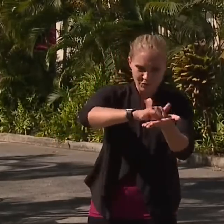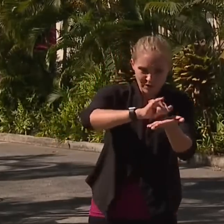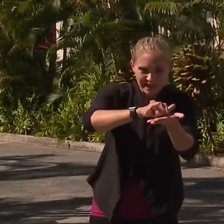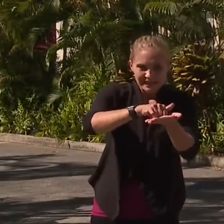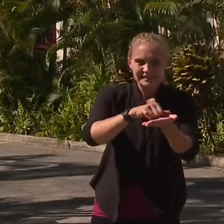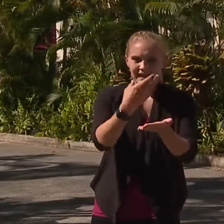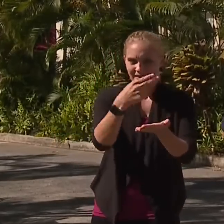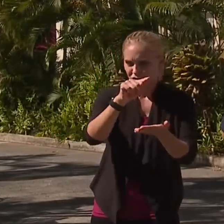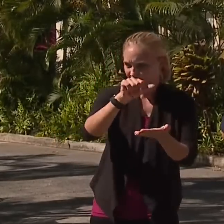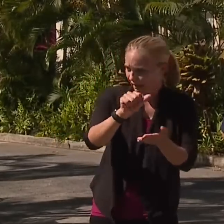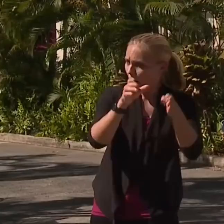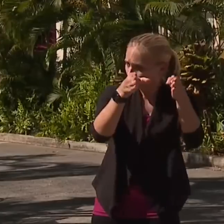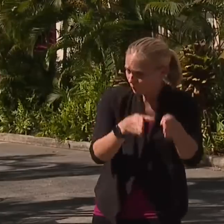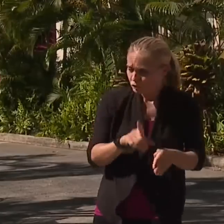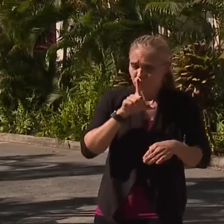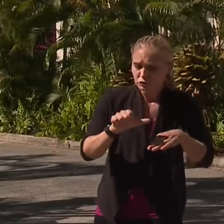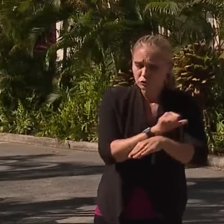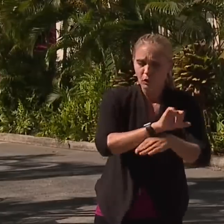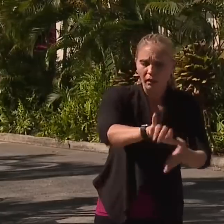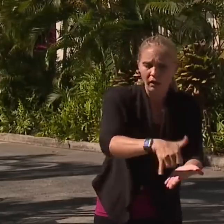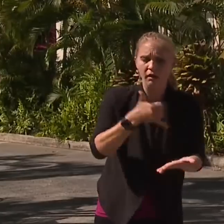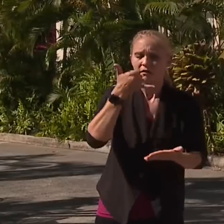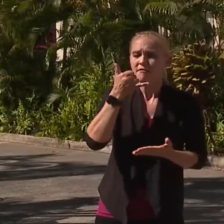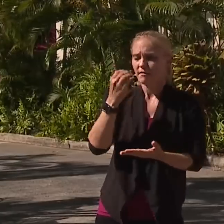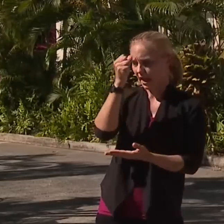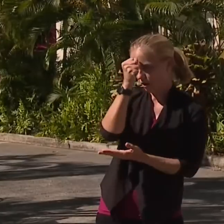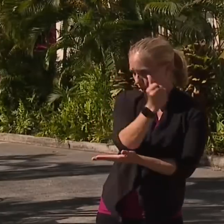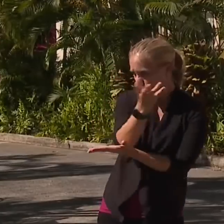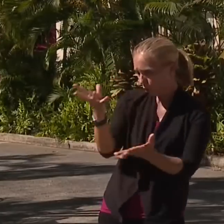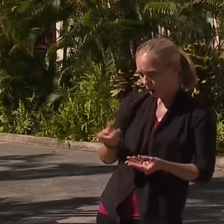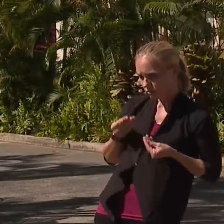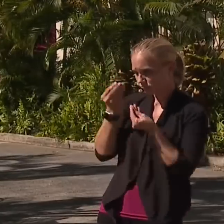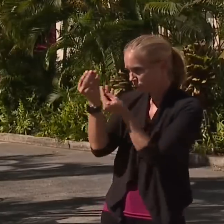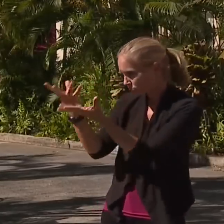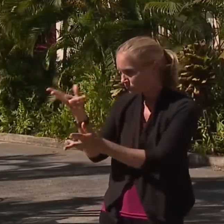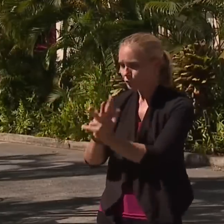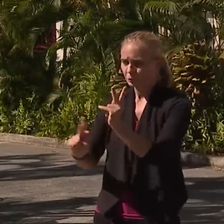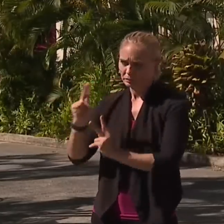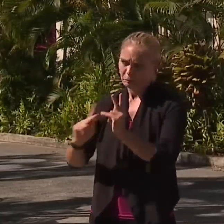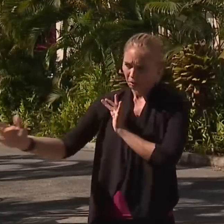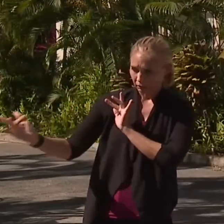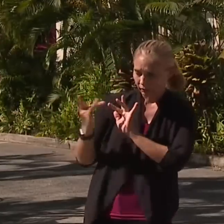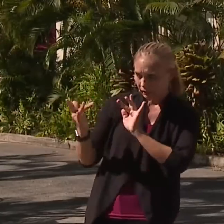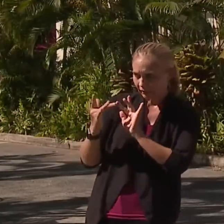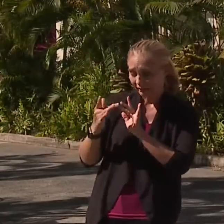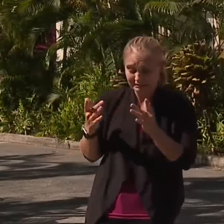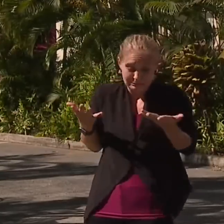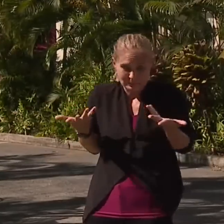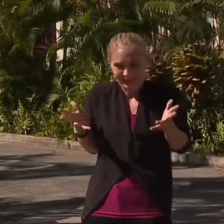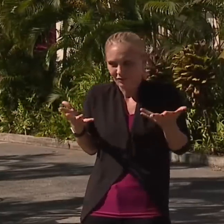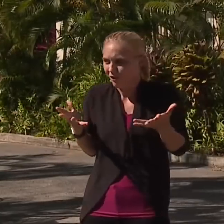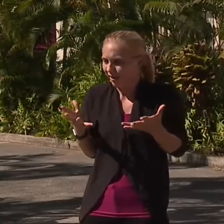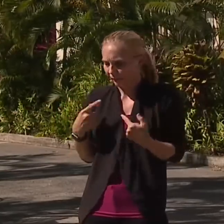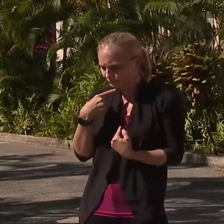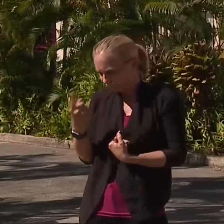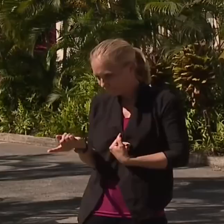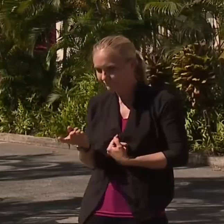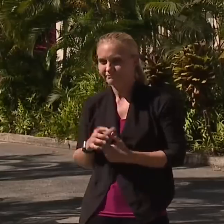that would be picked up by someone and Aloha would be shown to folks. And that's about as much as I have to say on